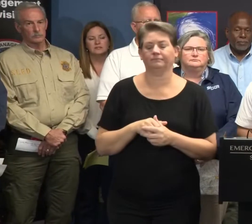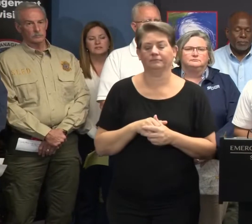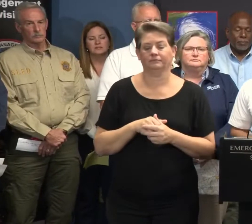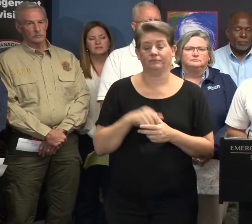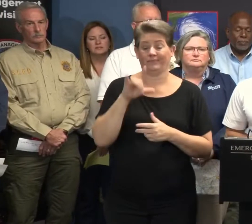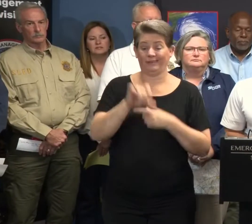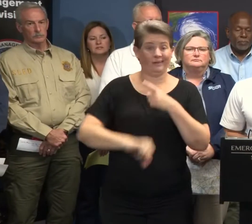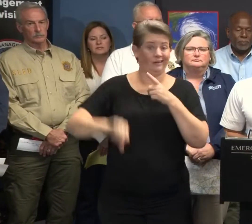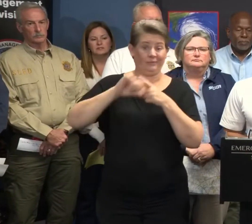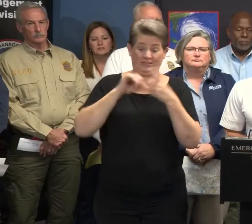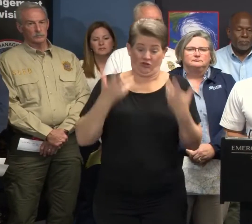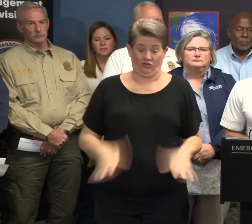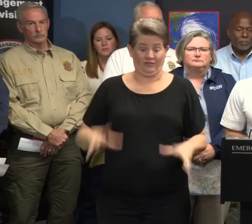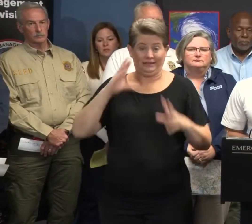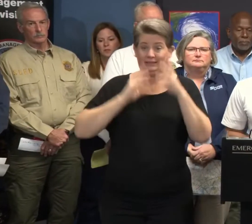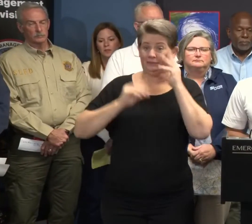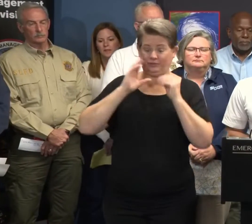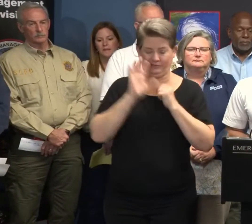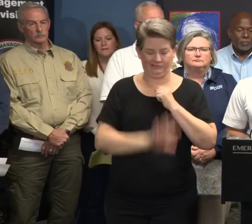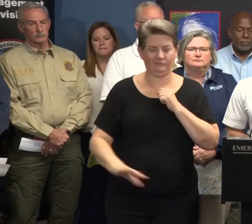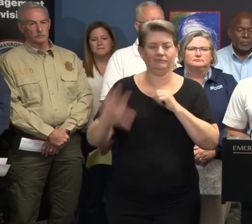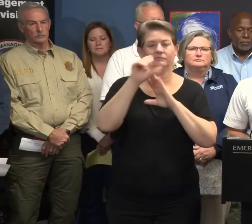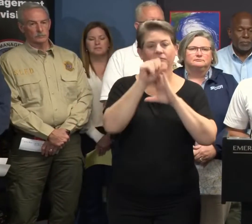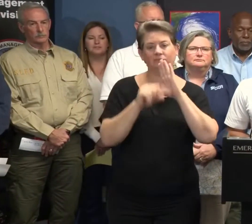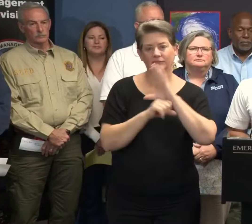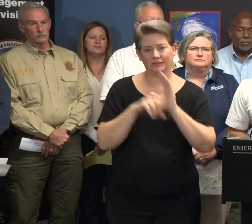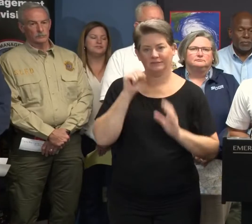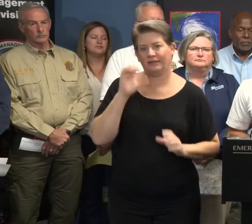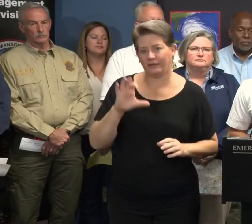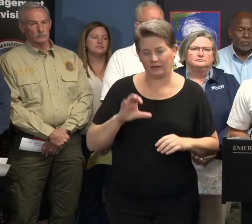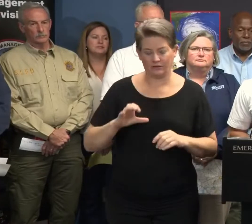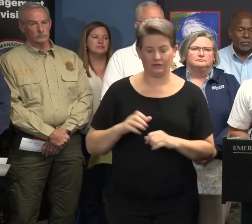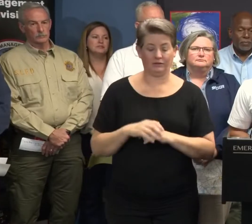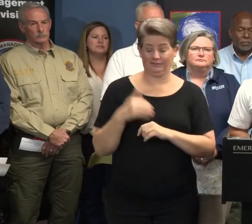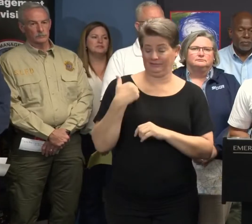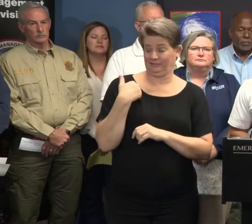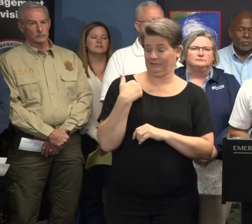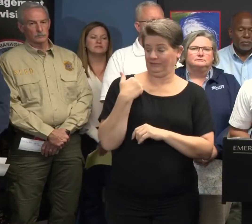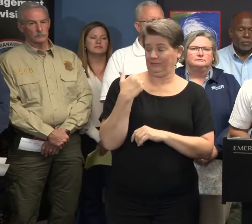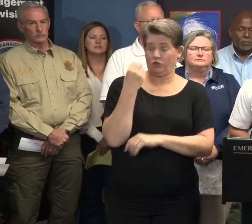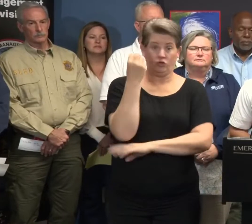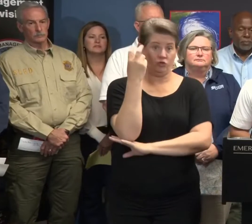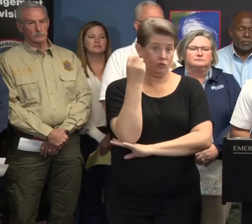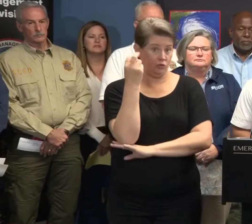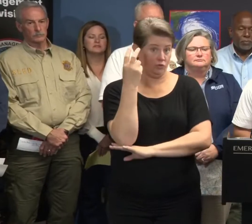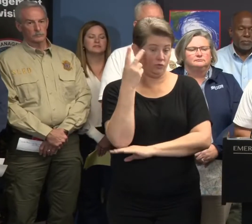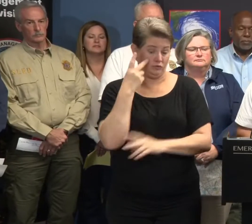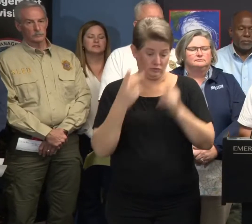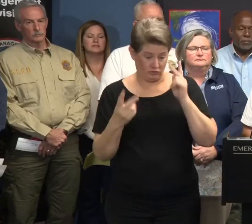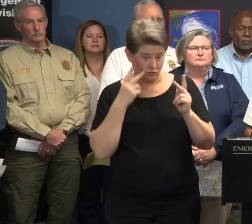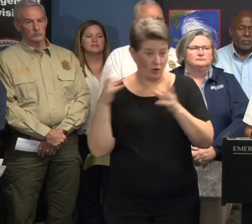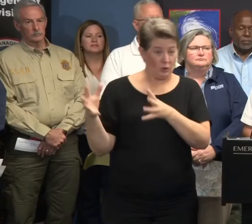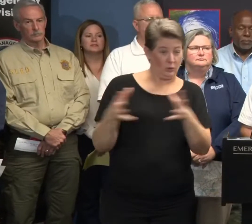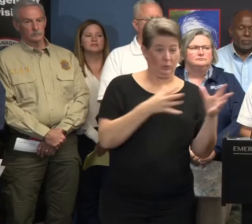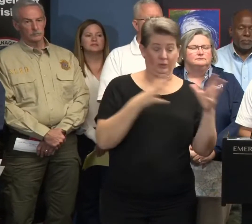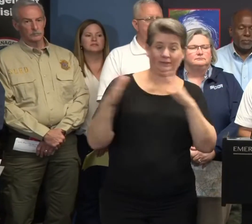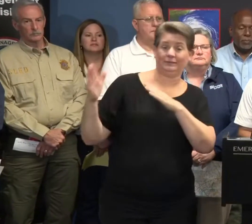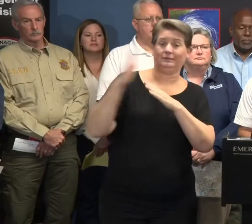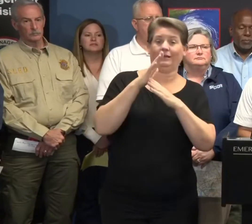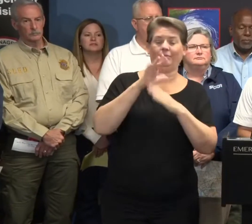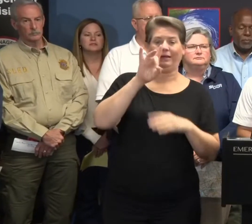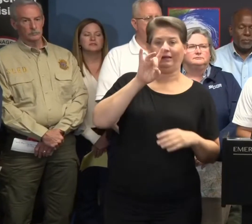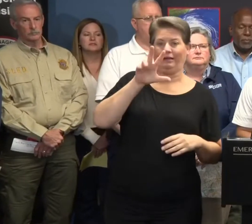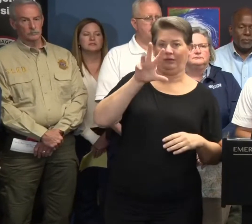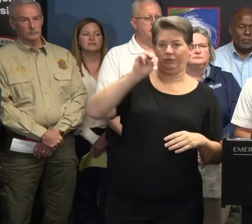are already ongoing across the state. Peak wind gusts as of noon have reached 83 miles an hour at Fort